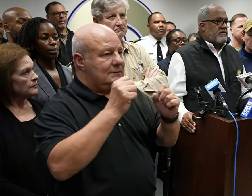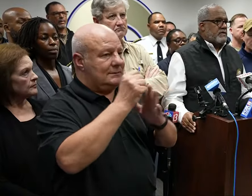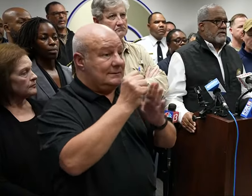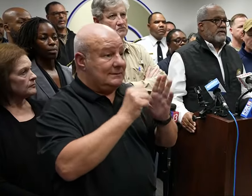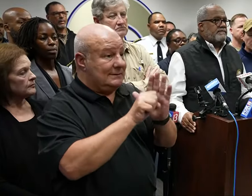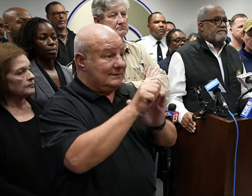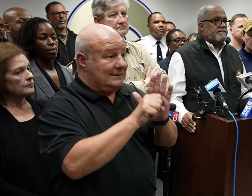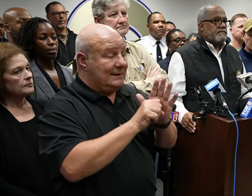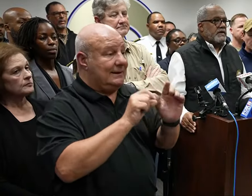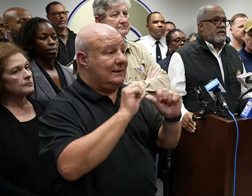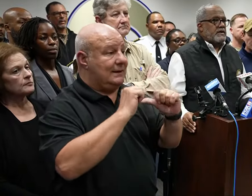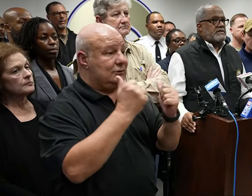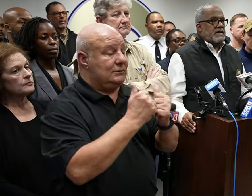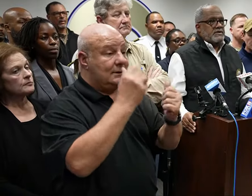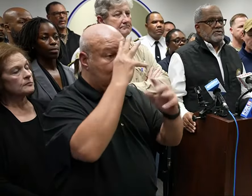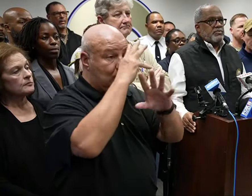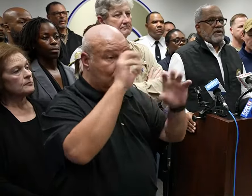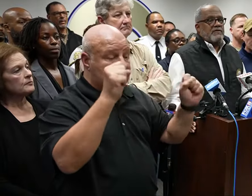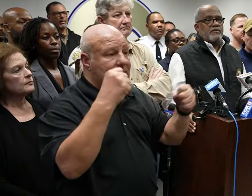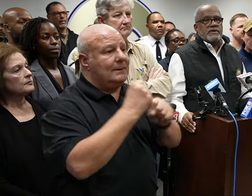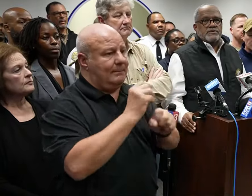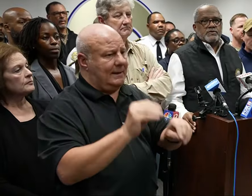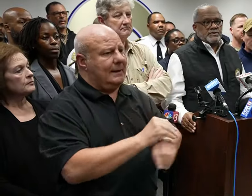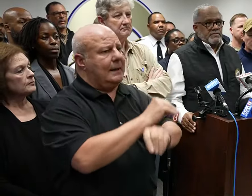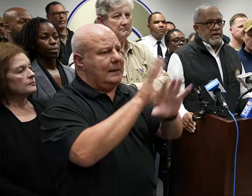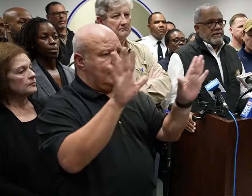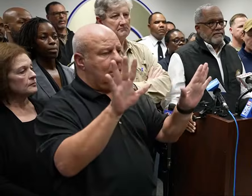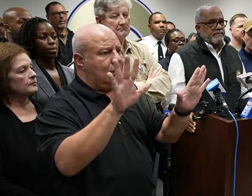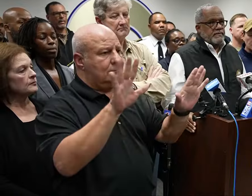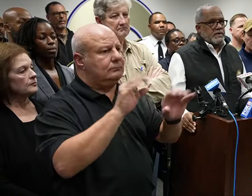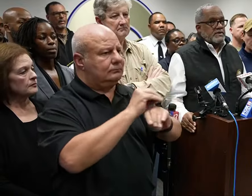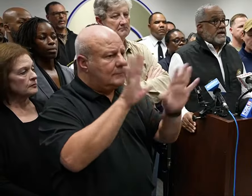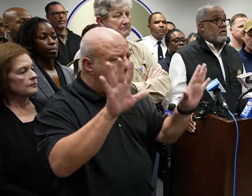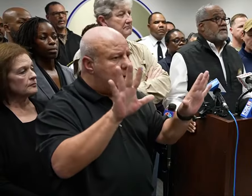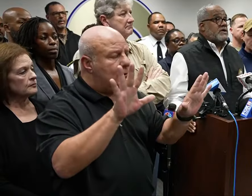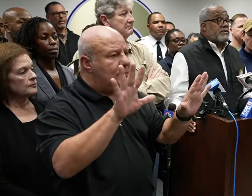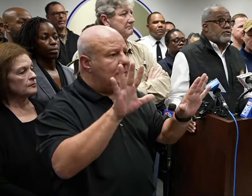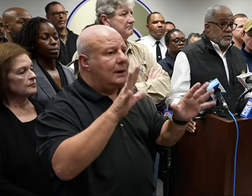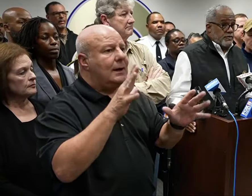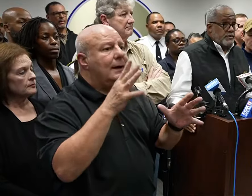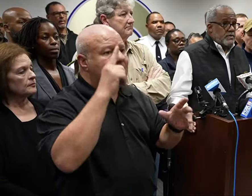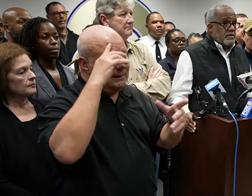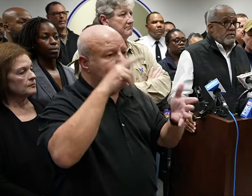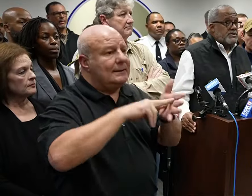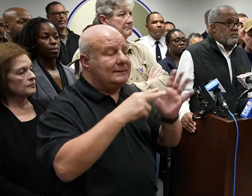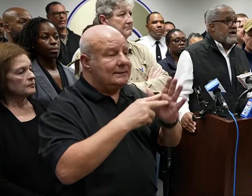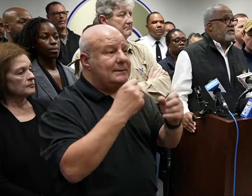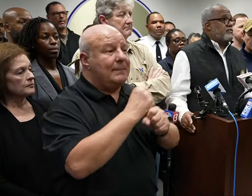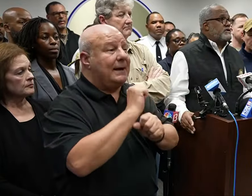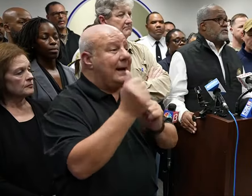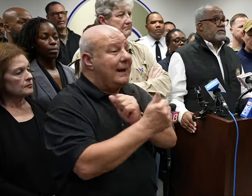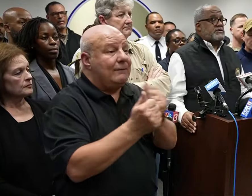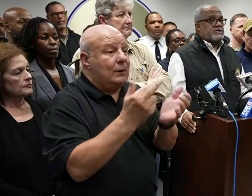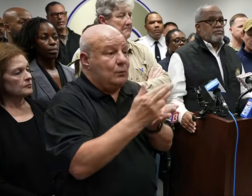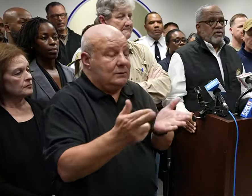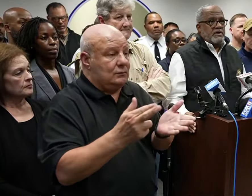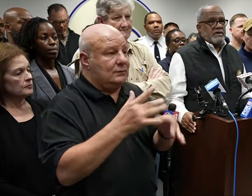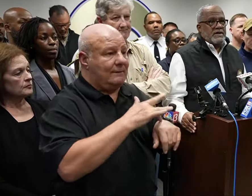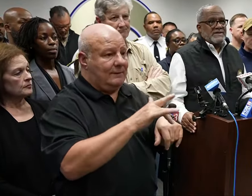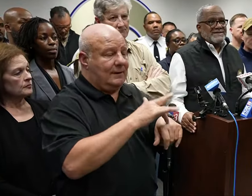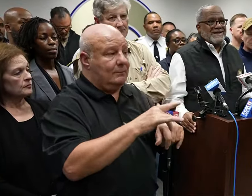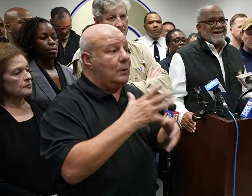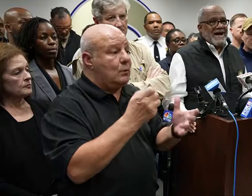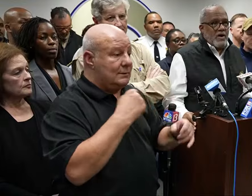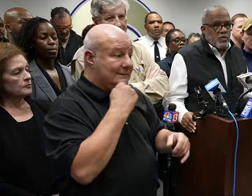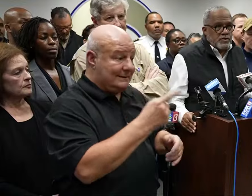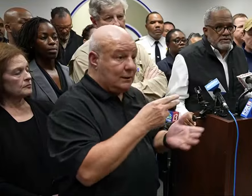has made it very clear that he intends to bring every resource to bear to not only tell the truth, but to provide the resources to bring